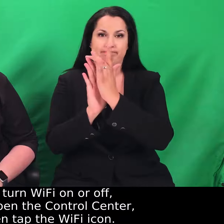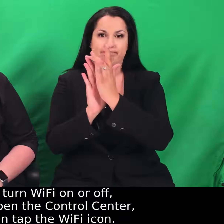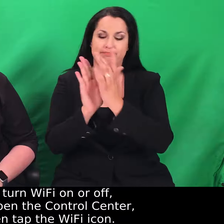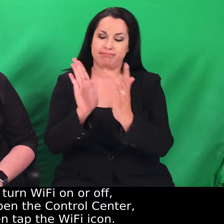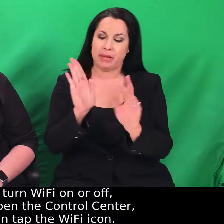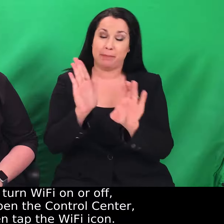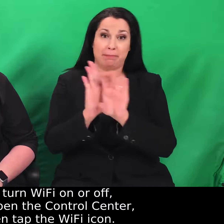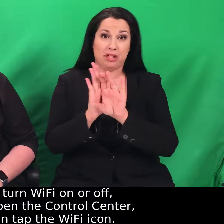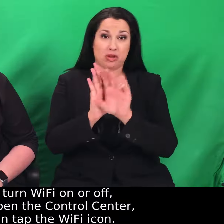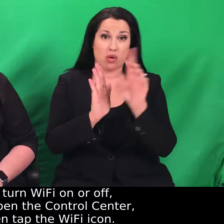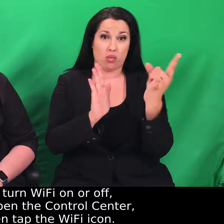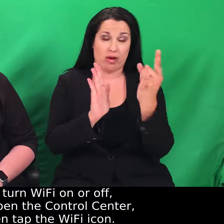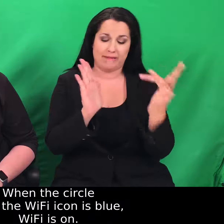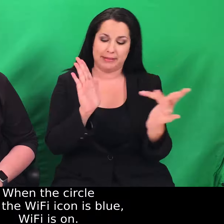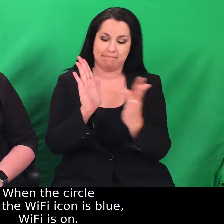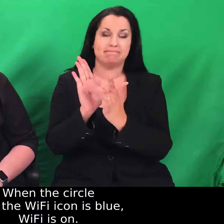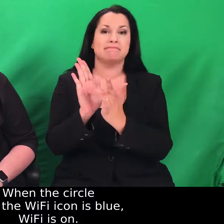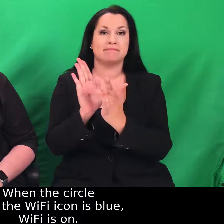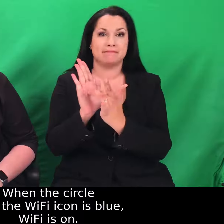Wi-Fi icon.